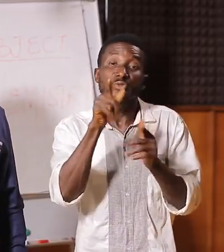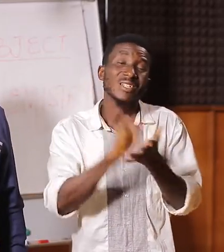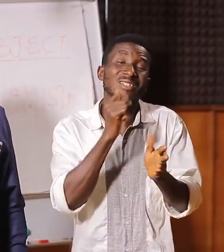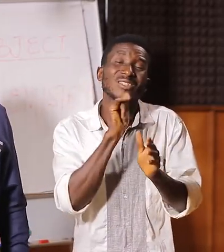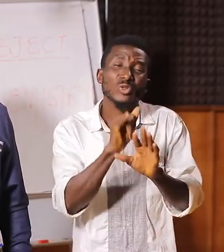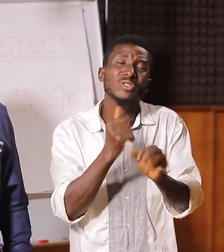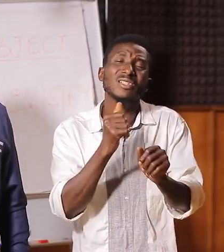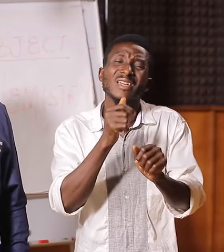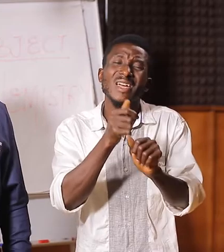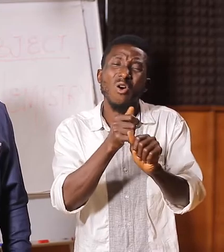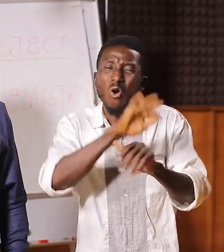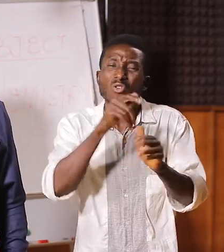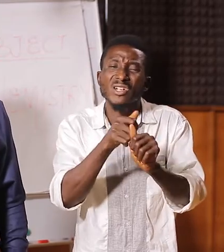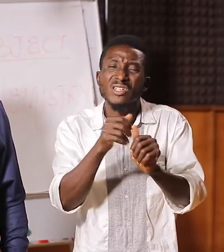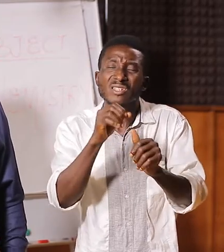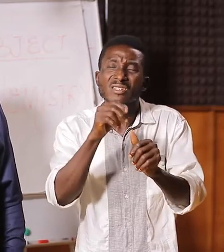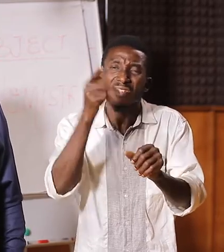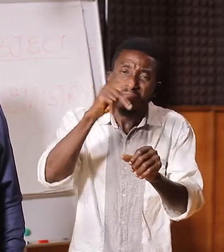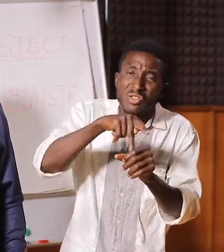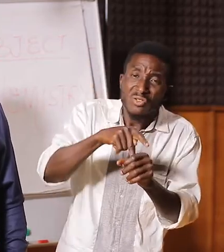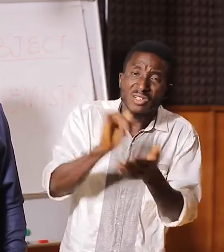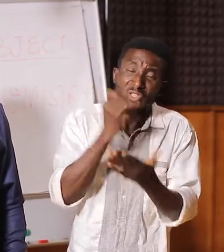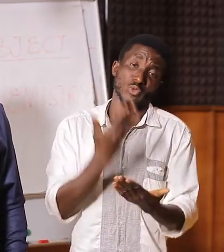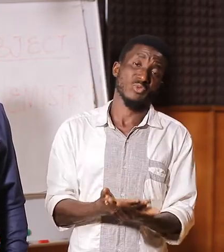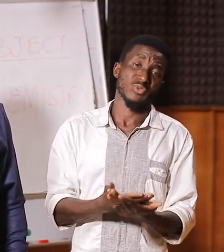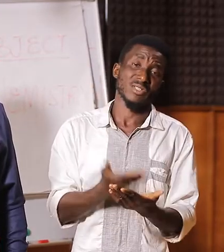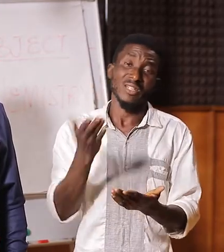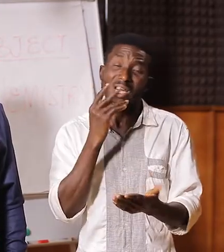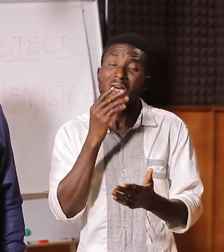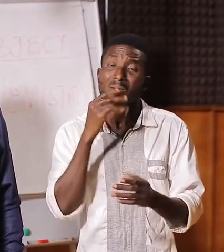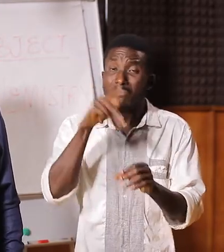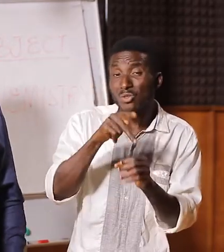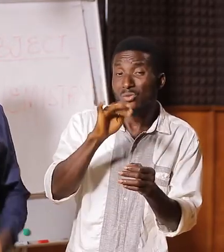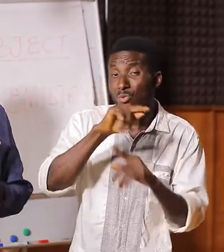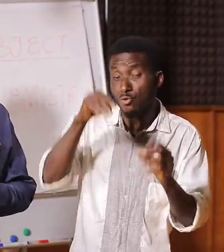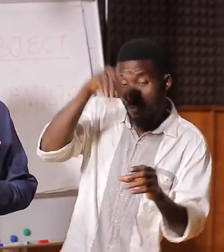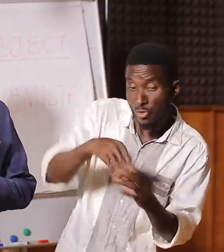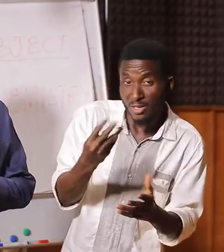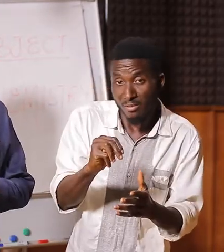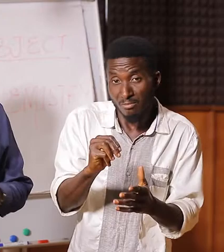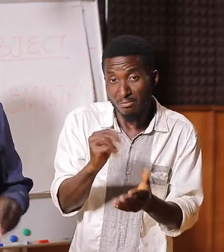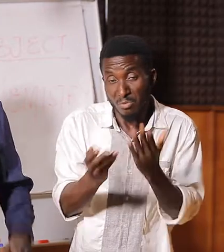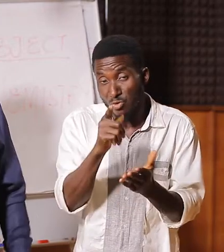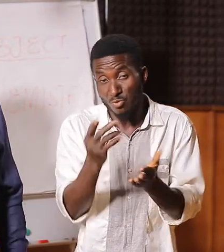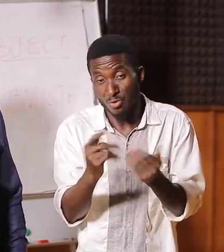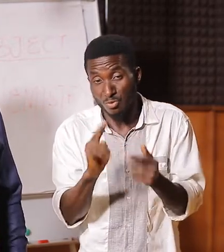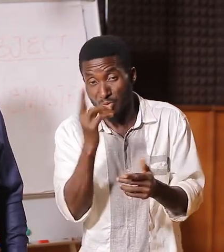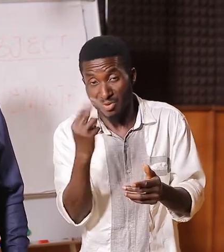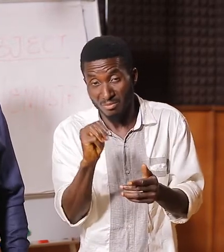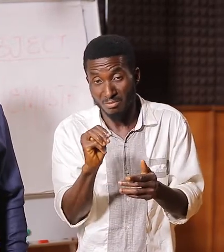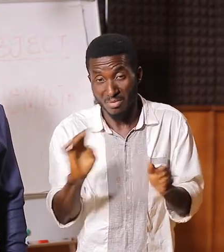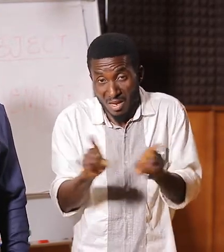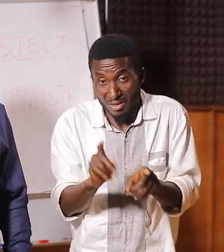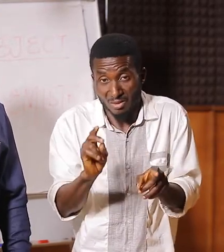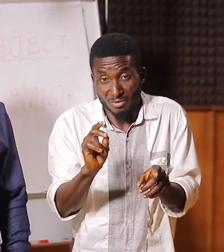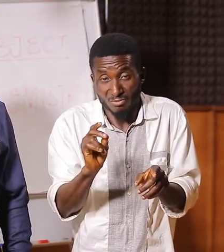every petrol that is good. There are petrol that when you put them in the name of you want to use them as fuel, they can